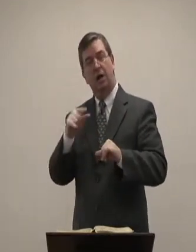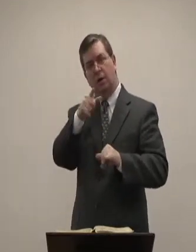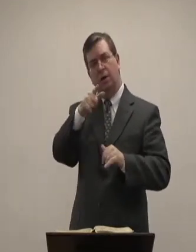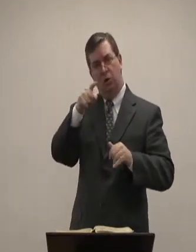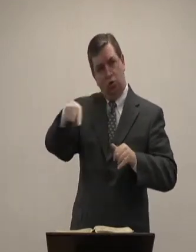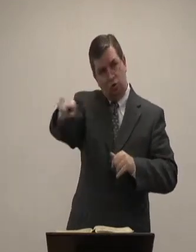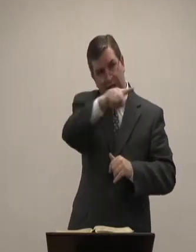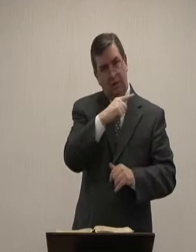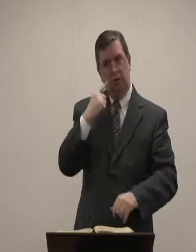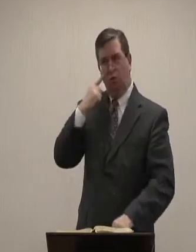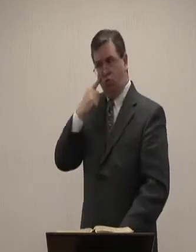eating.